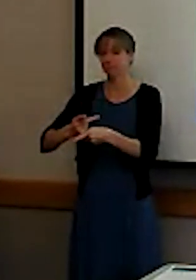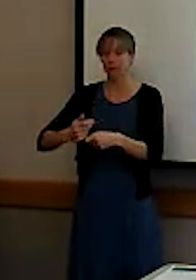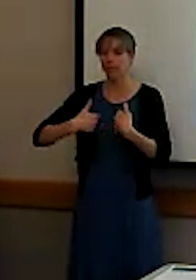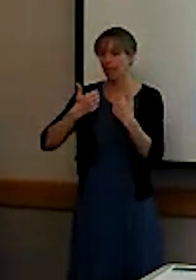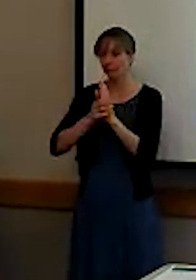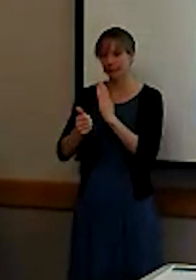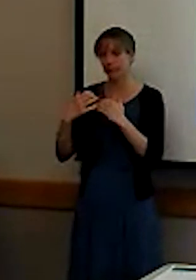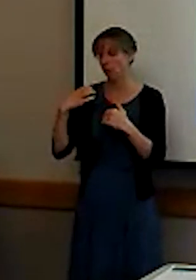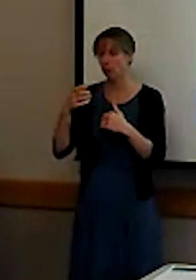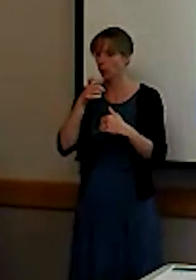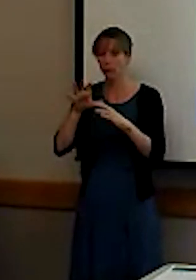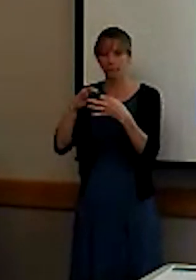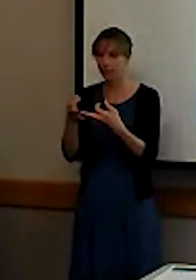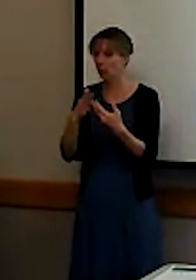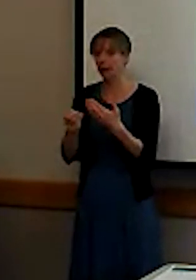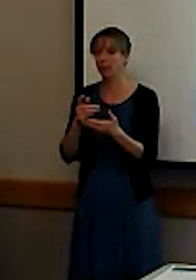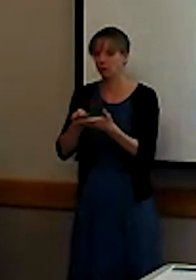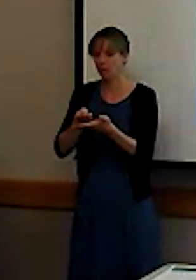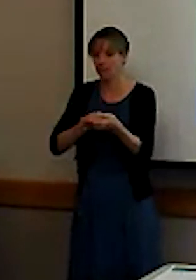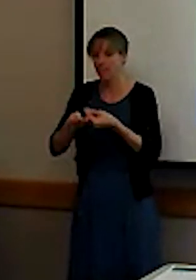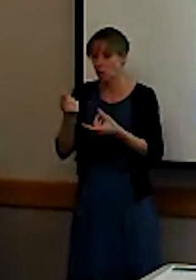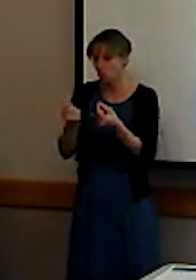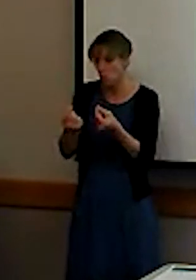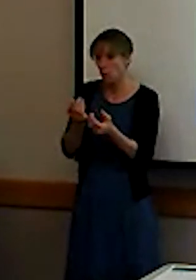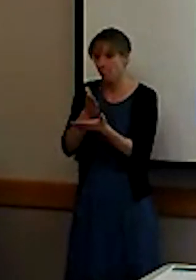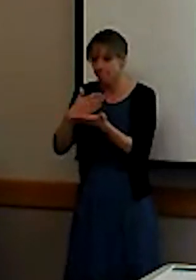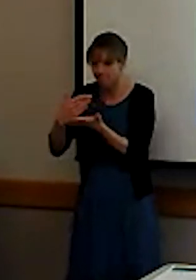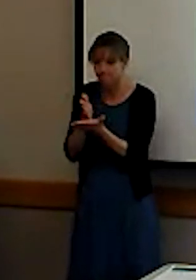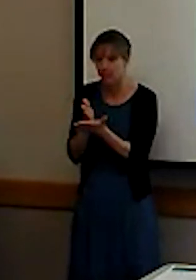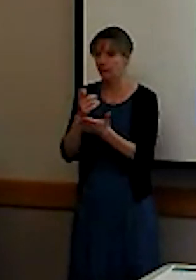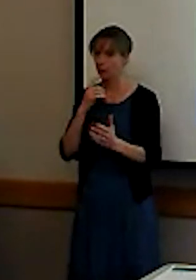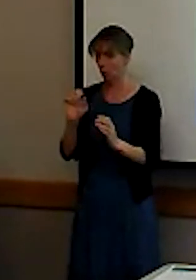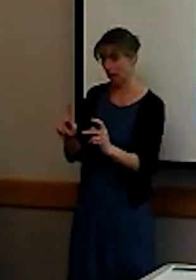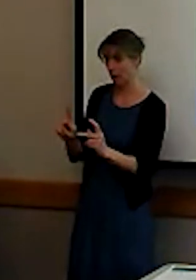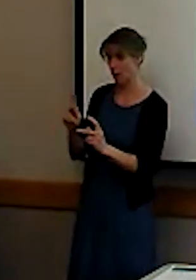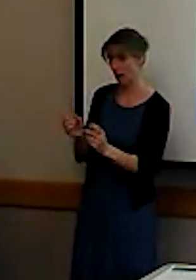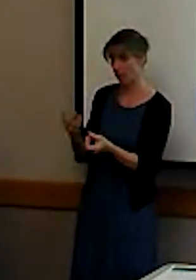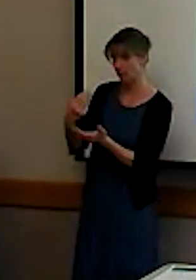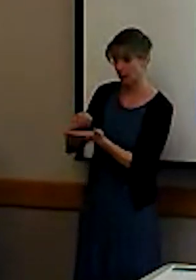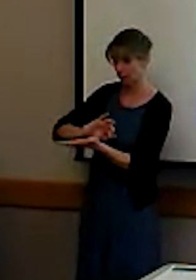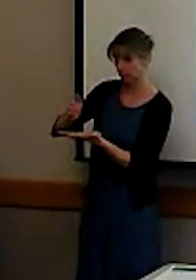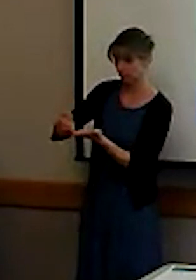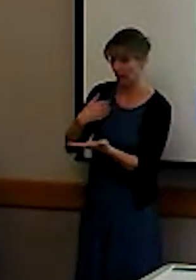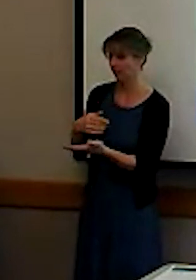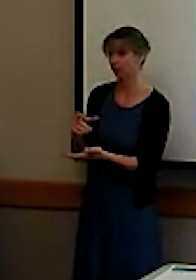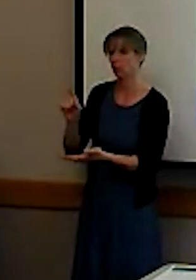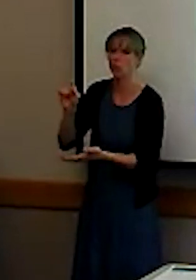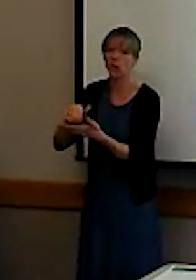coach, whoever in the budgeting, what you were going to do. And then they would say, okay, here's your budget. You have